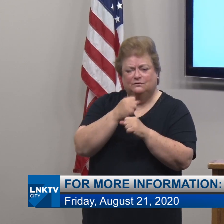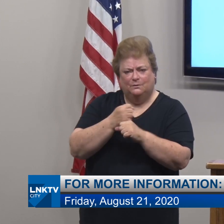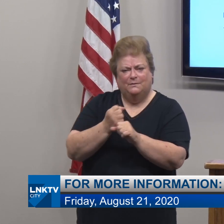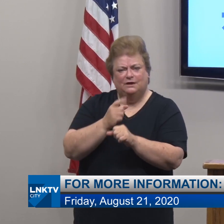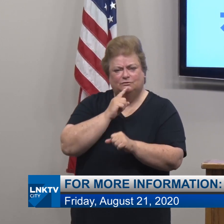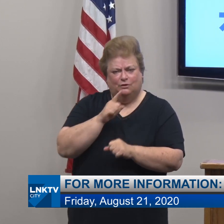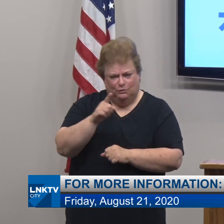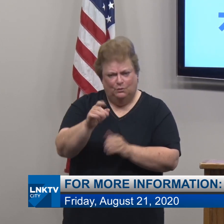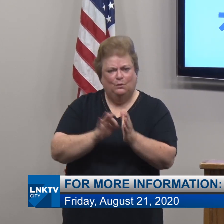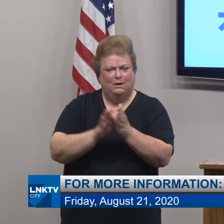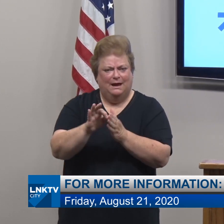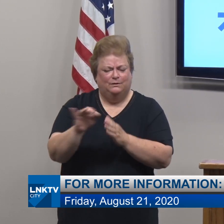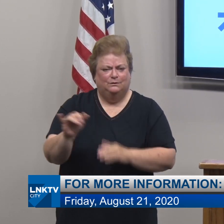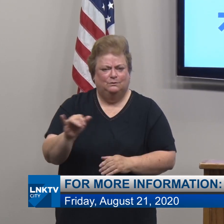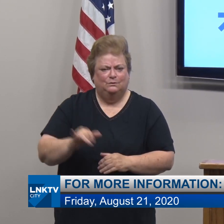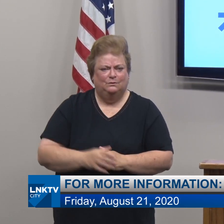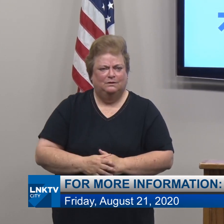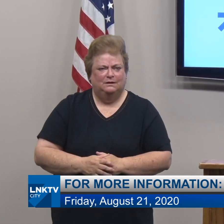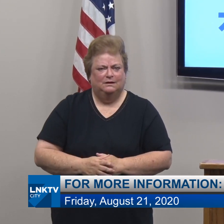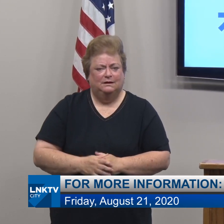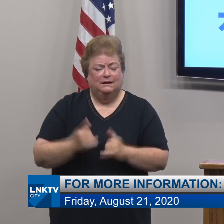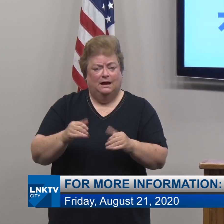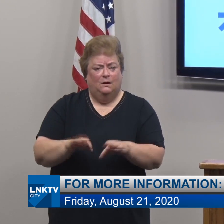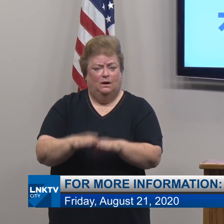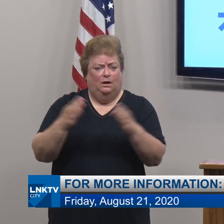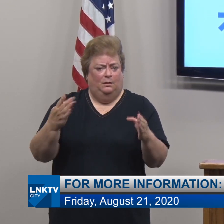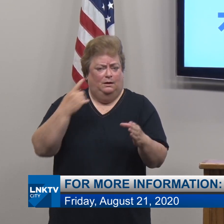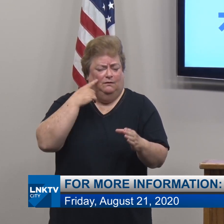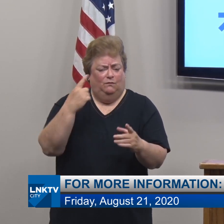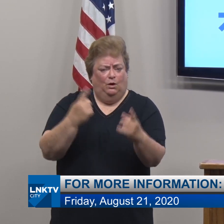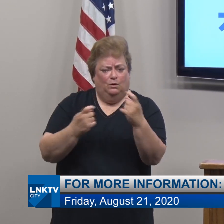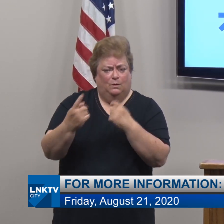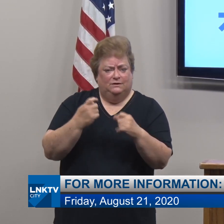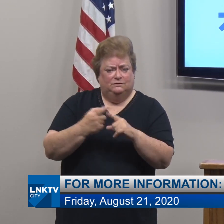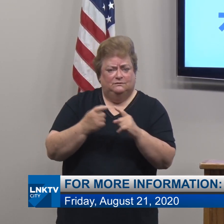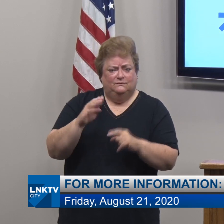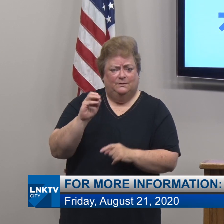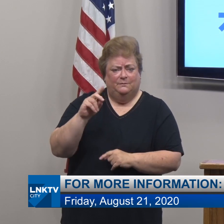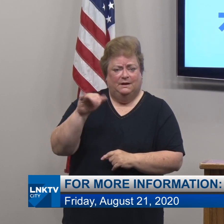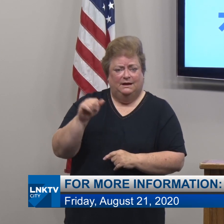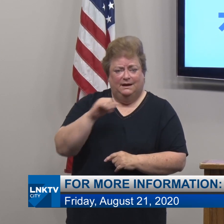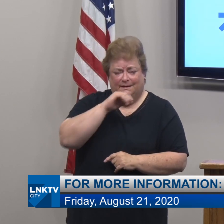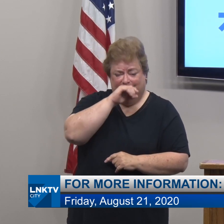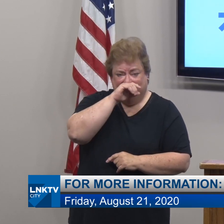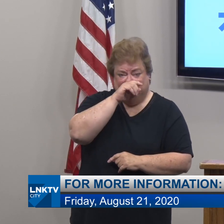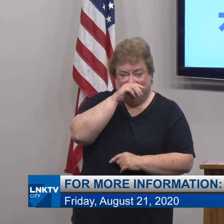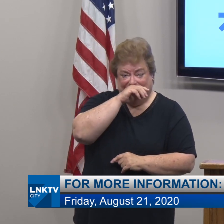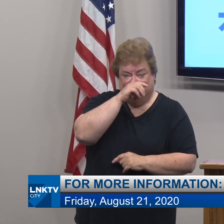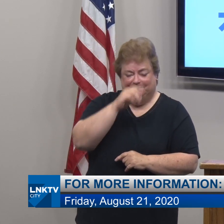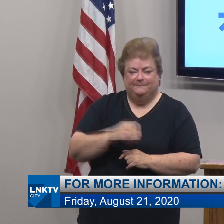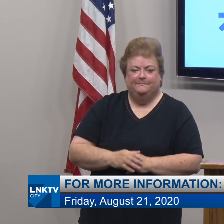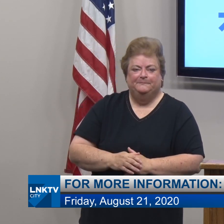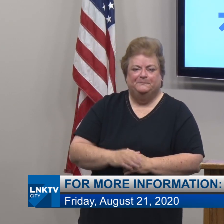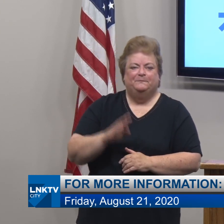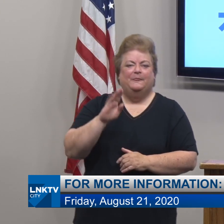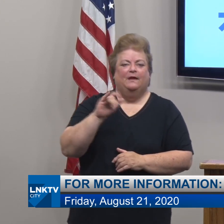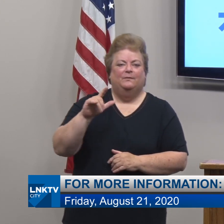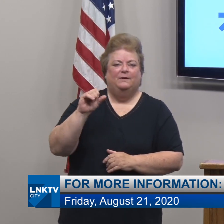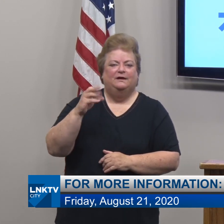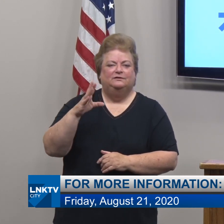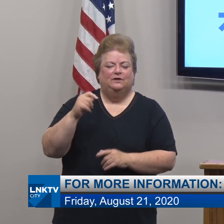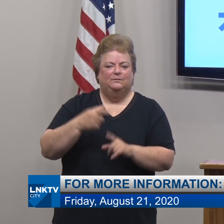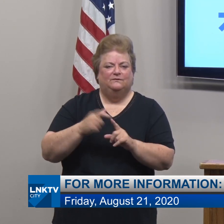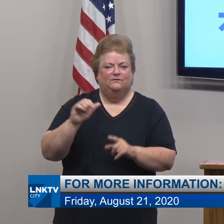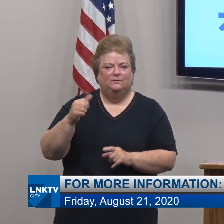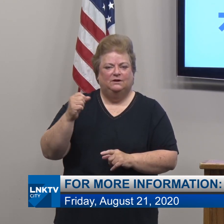too. And with that, we'll open up the press briefing for questions from the media. Hi, Mayor. This is Bill with 1011. I know the